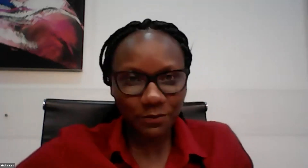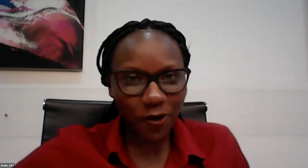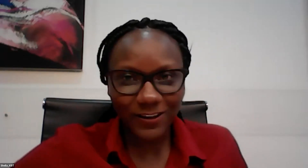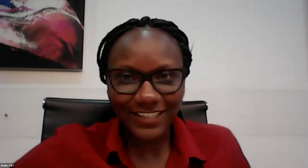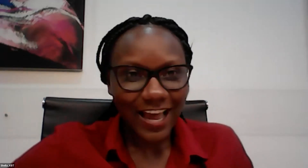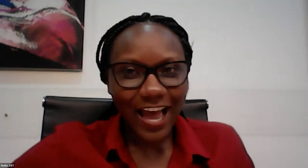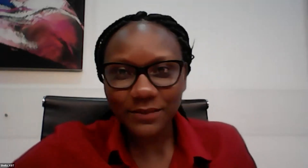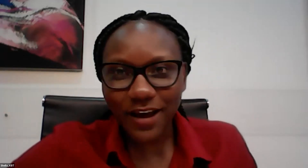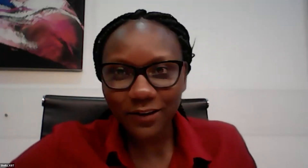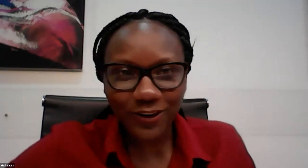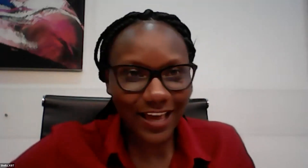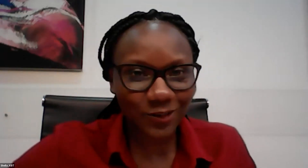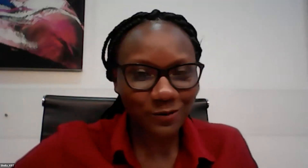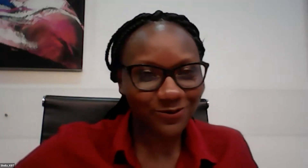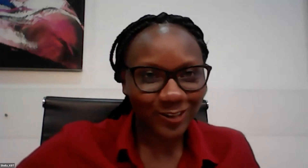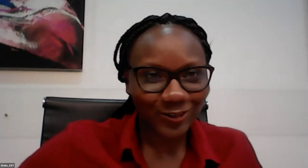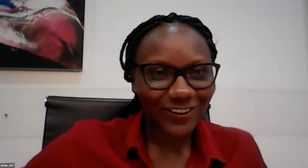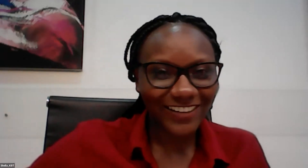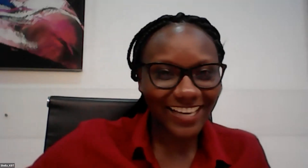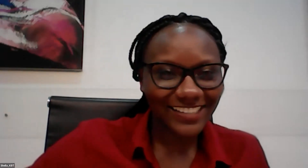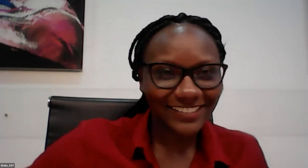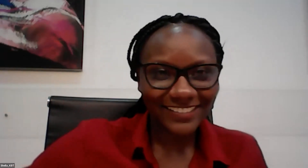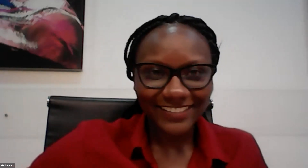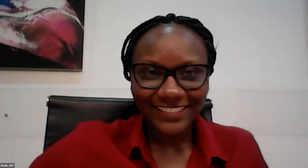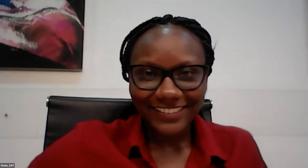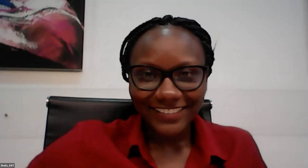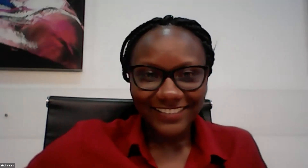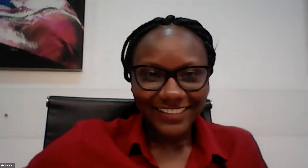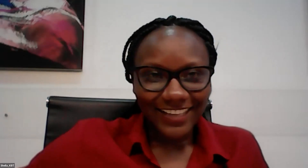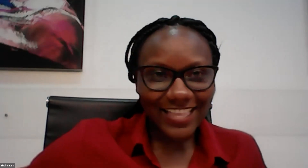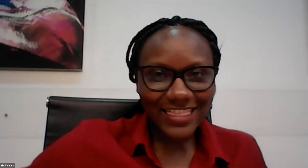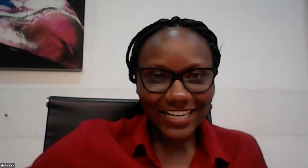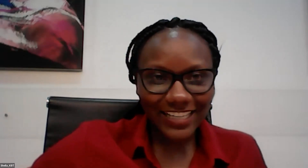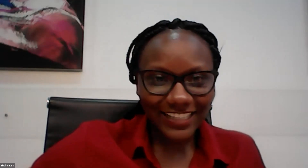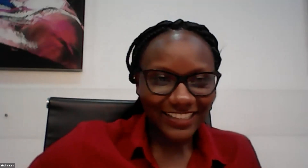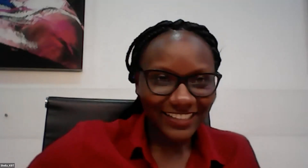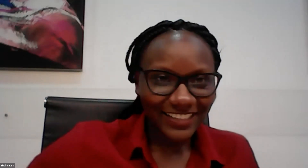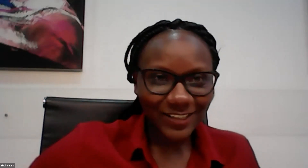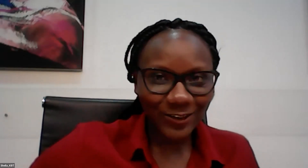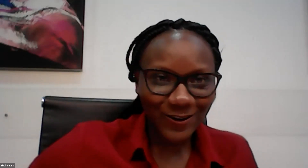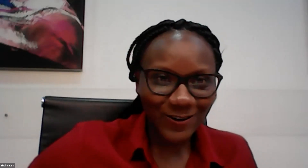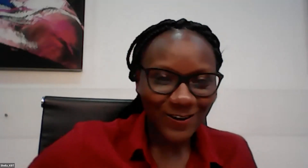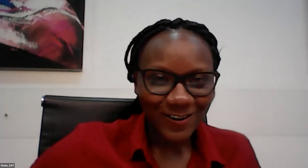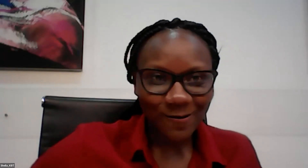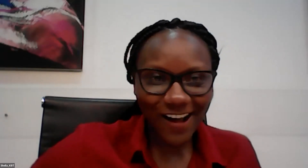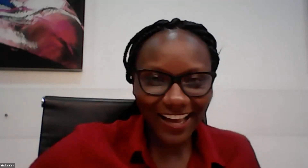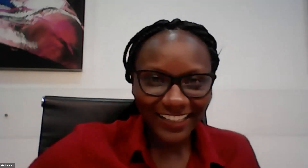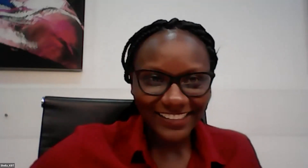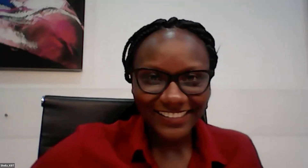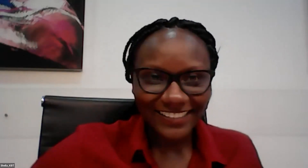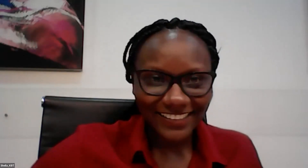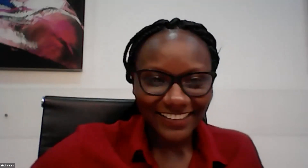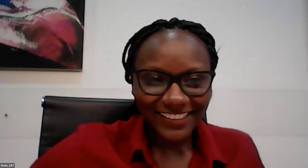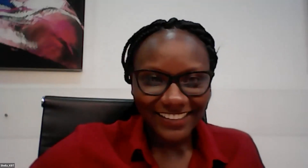Okay, let's pause and smile for that group photo. Okay. In 3, 2,